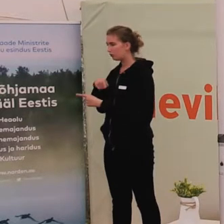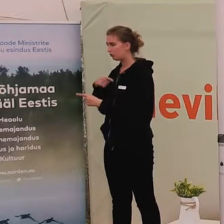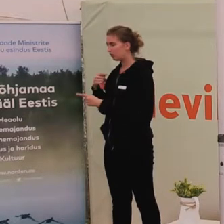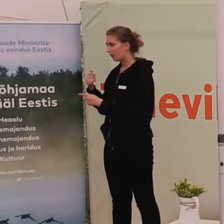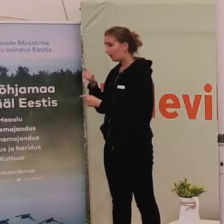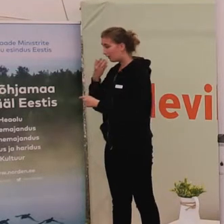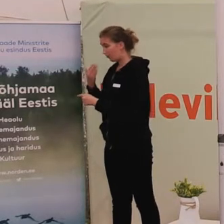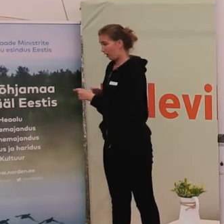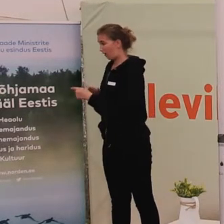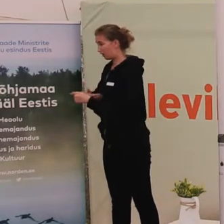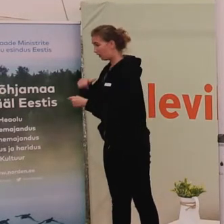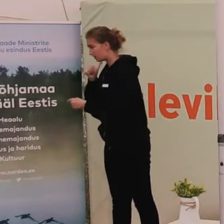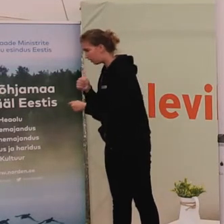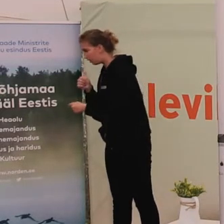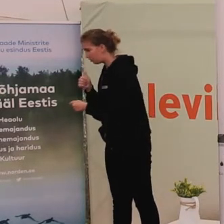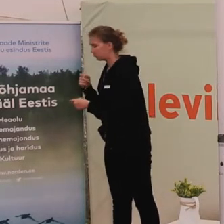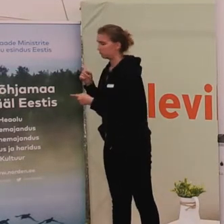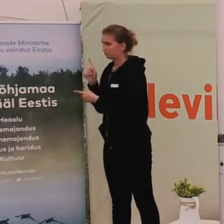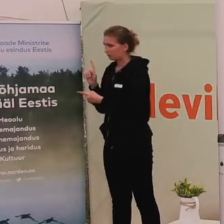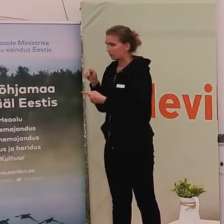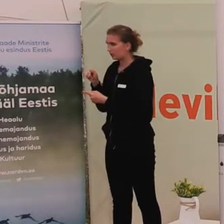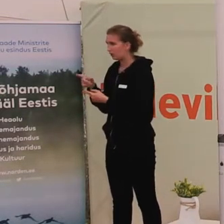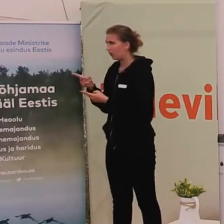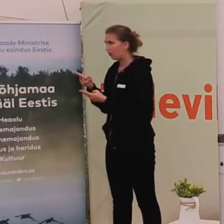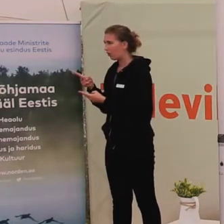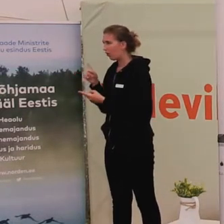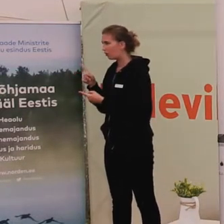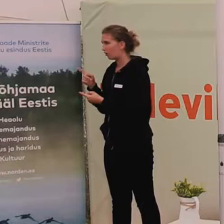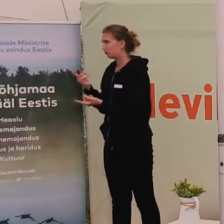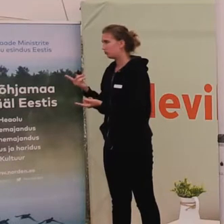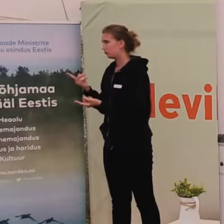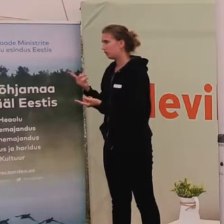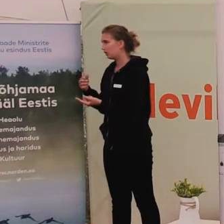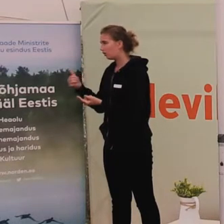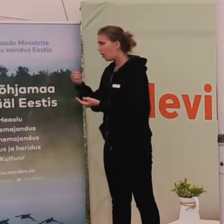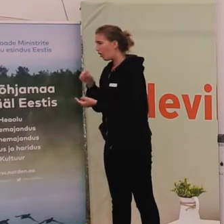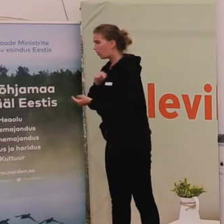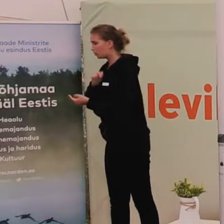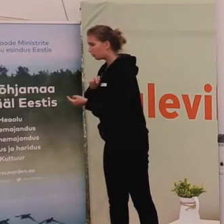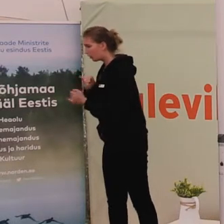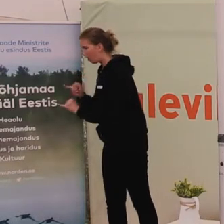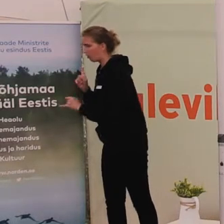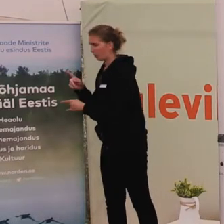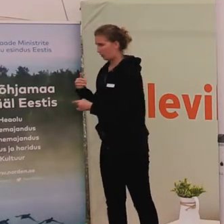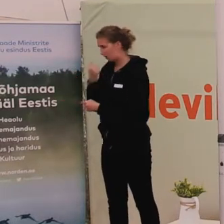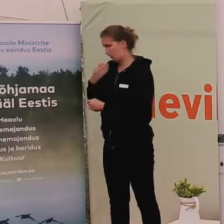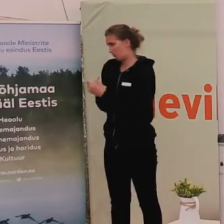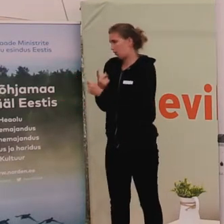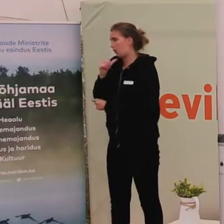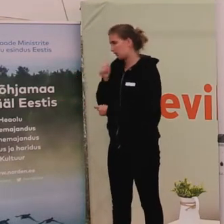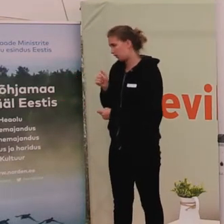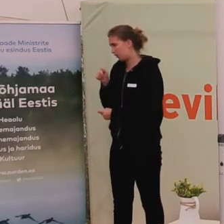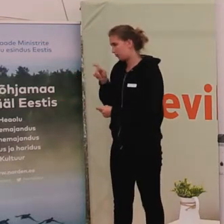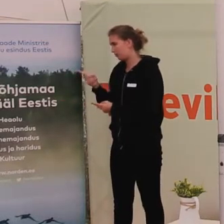it. So it's a paradox, or it's a blessing and a doom at the same time. So to that point, yes,